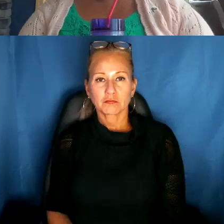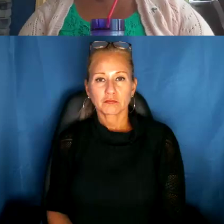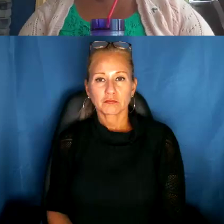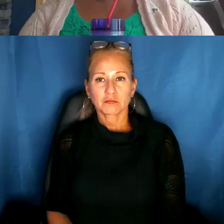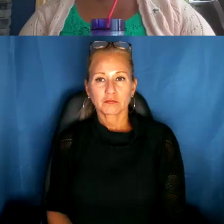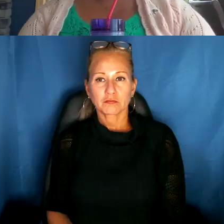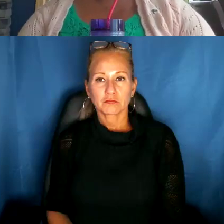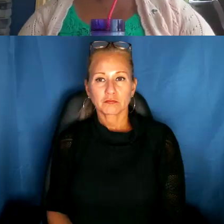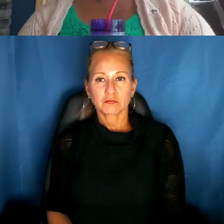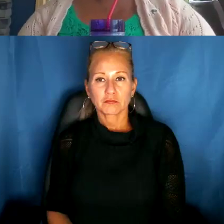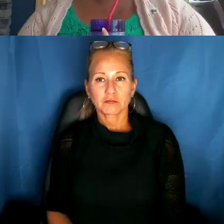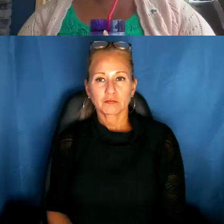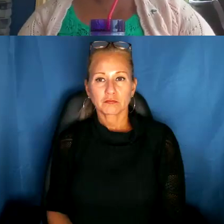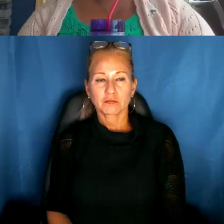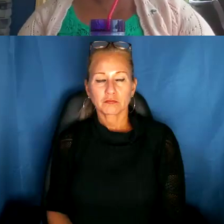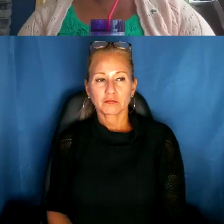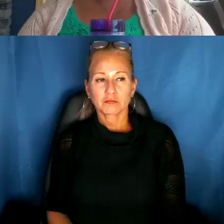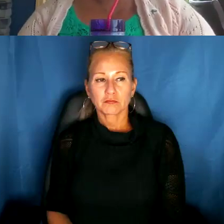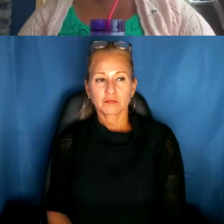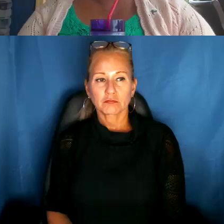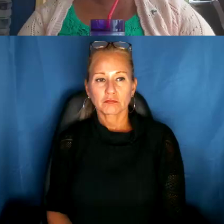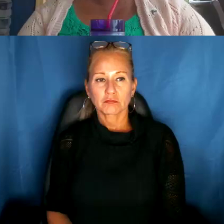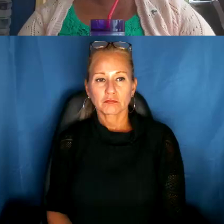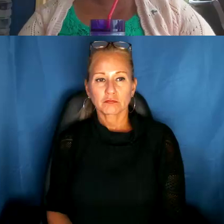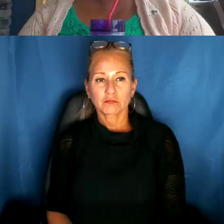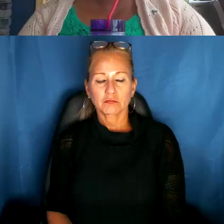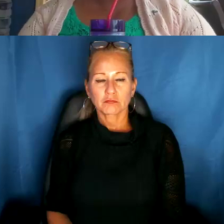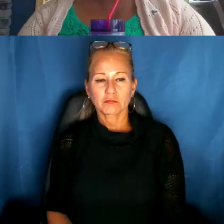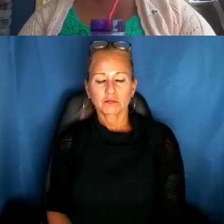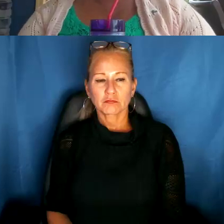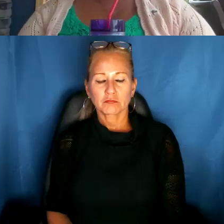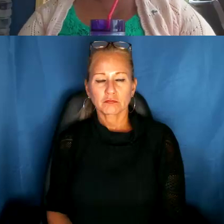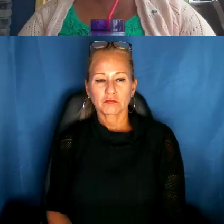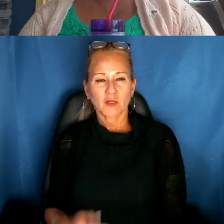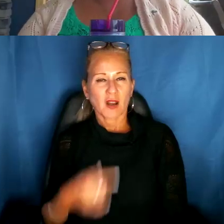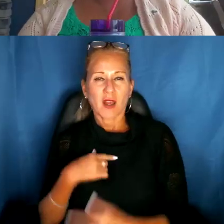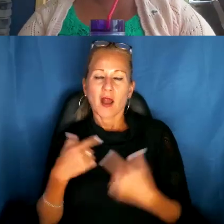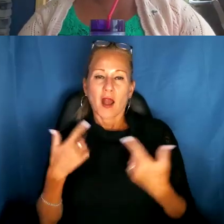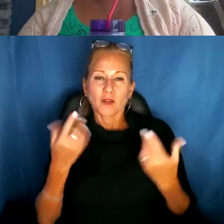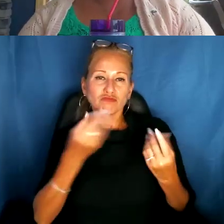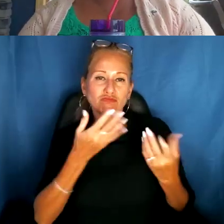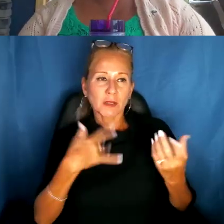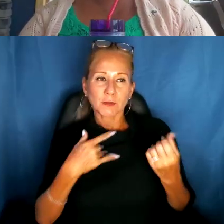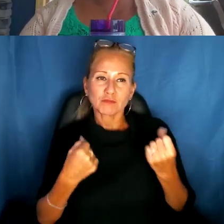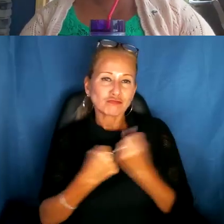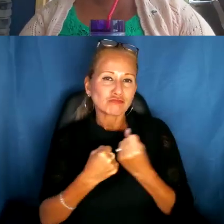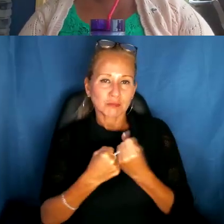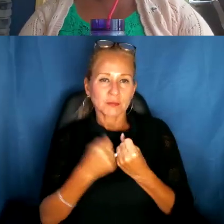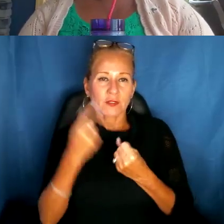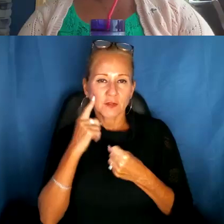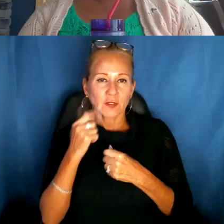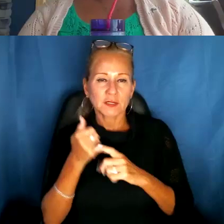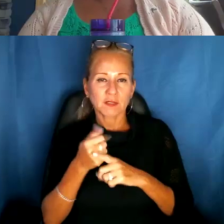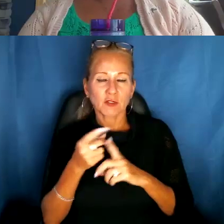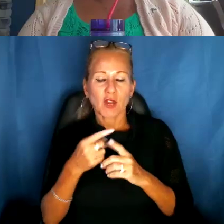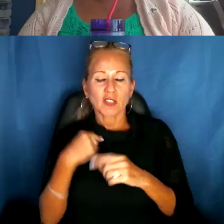I think I mean, obviously I'm a huge proponent of self-direction, and I've been using it for a really long time, but